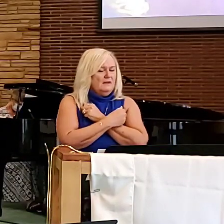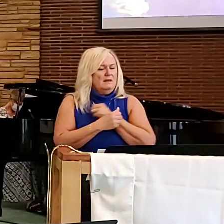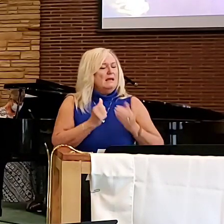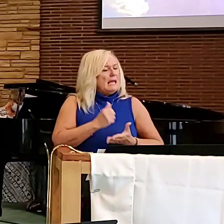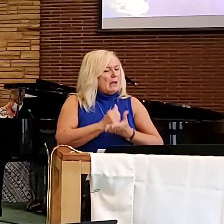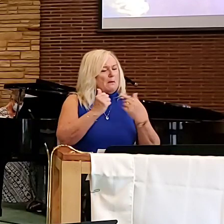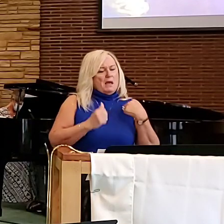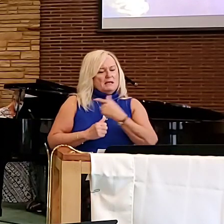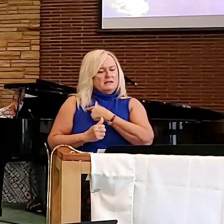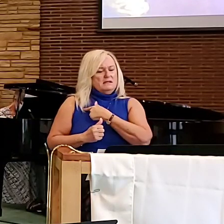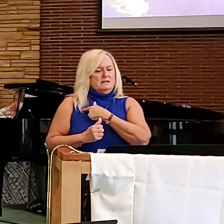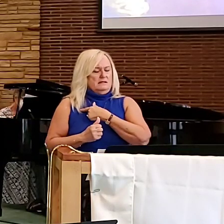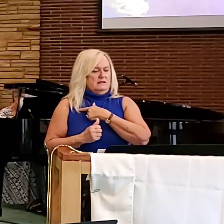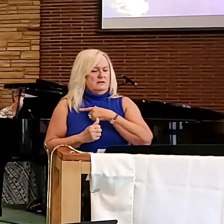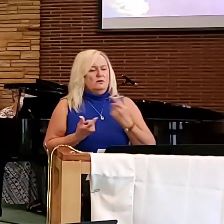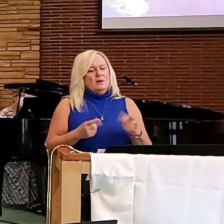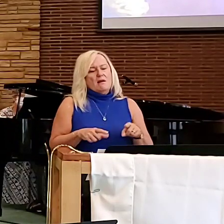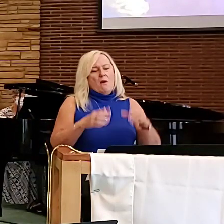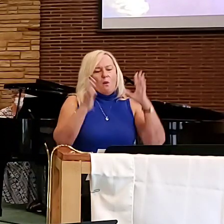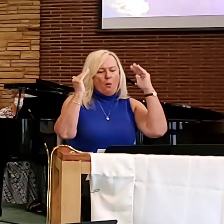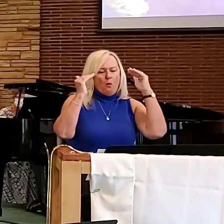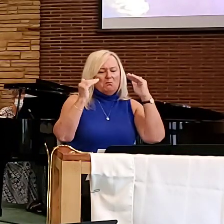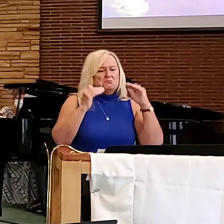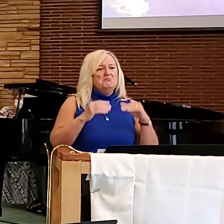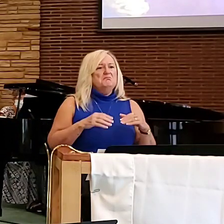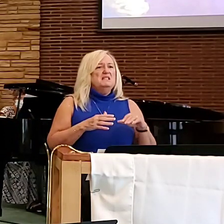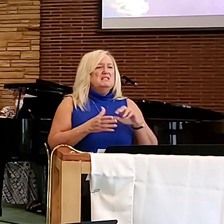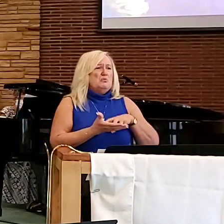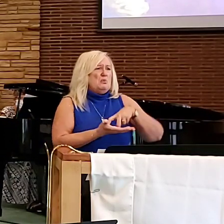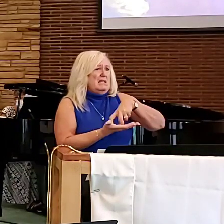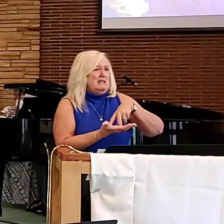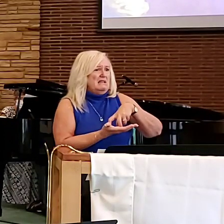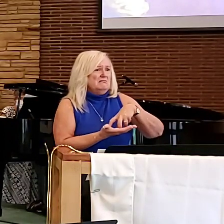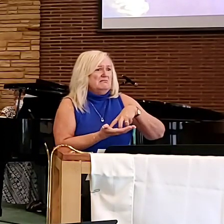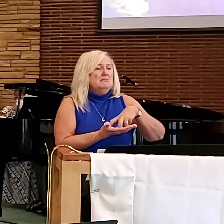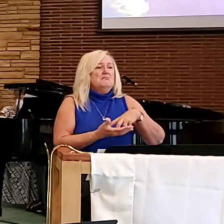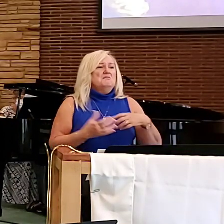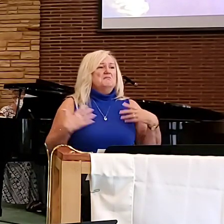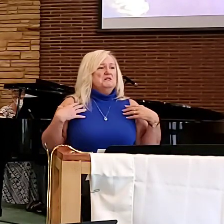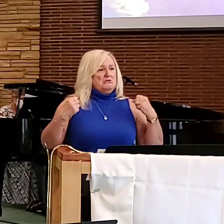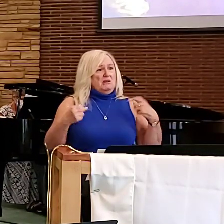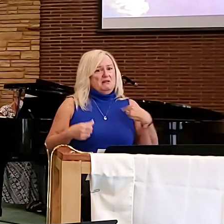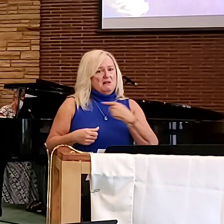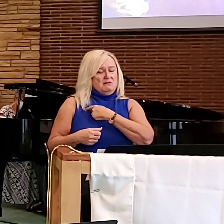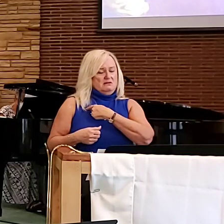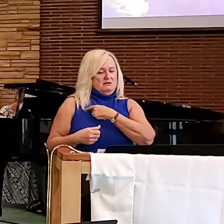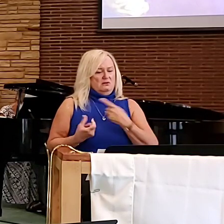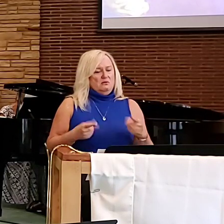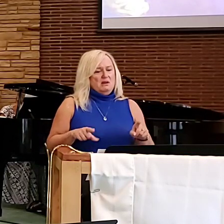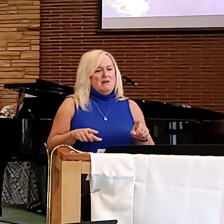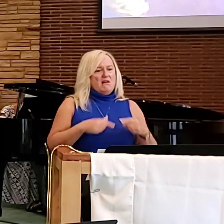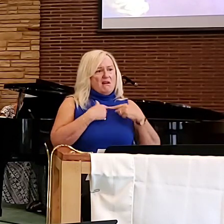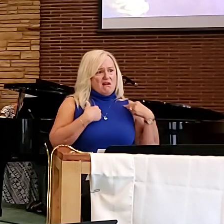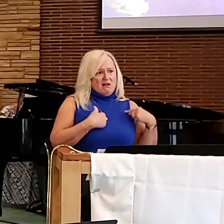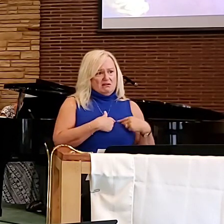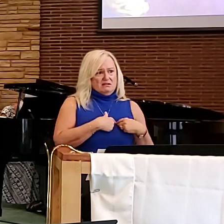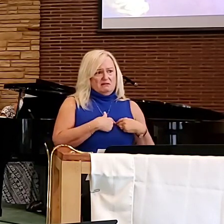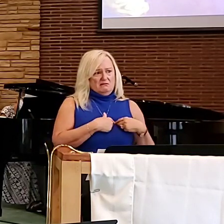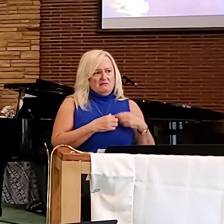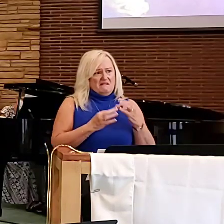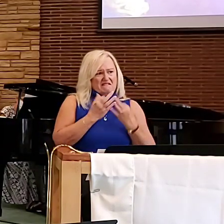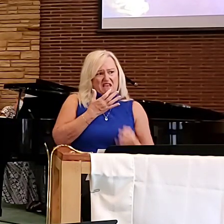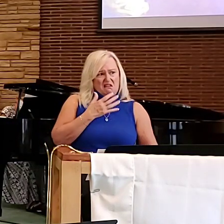Help us when our hope falters. Strengthen us when our hearts